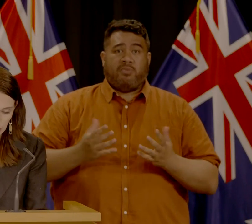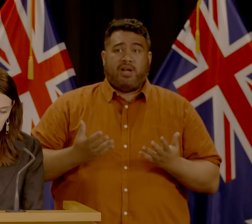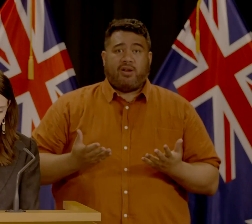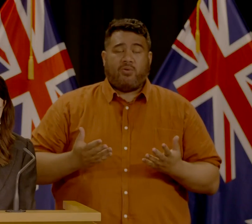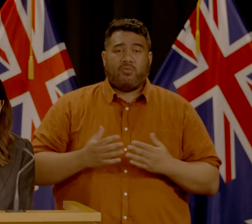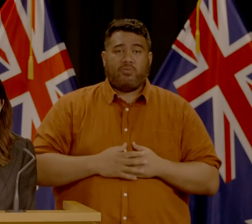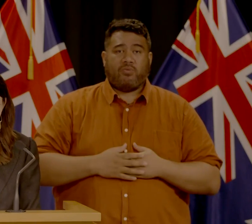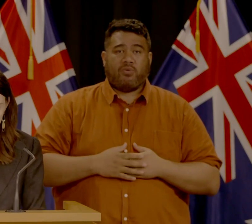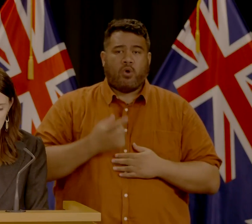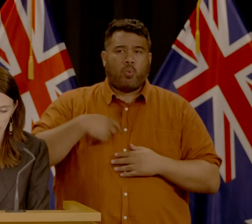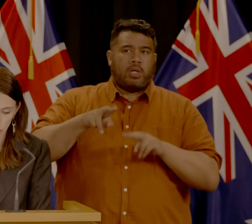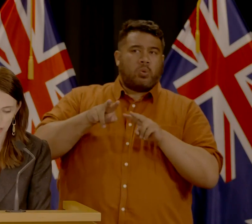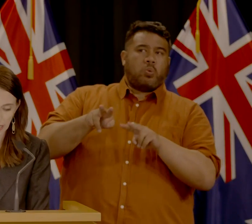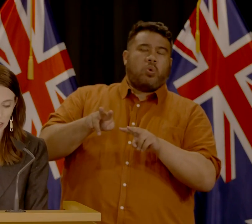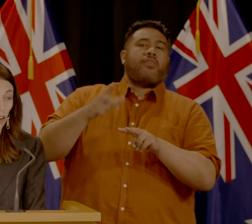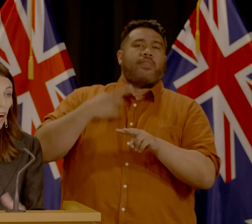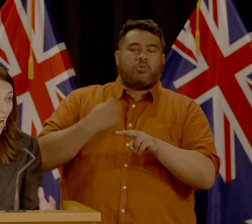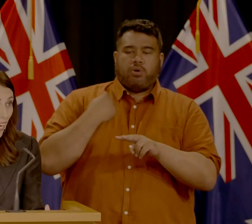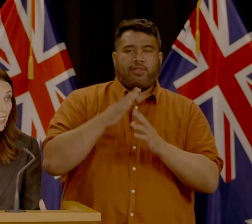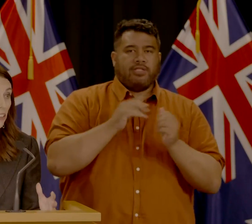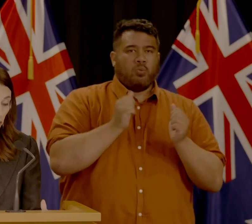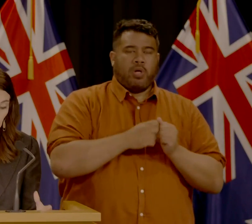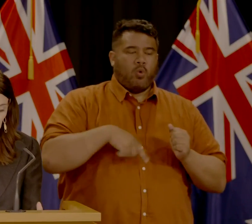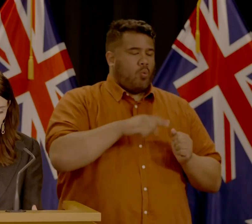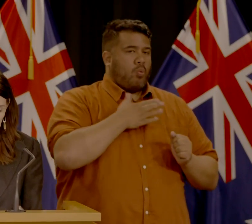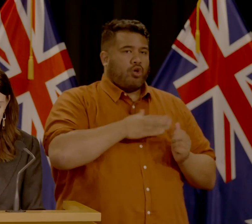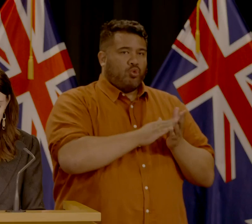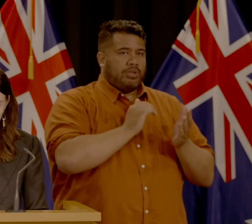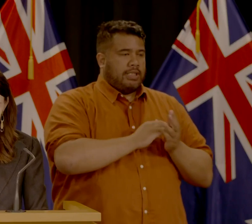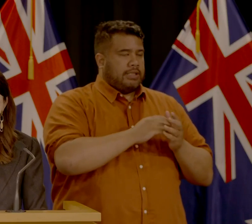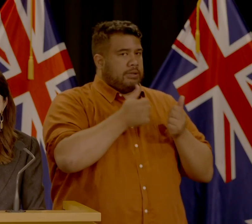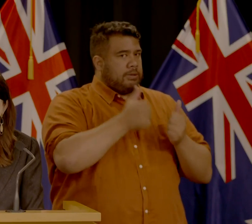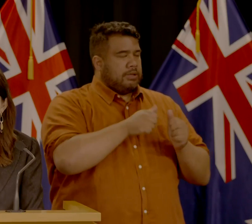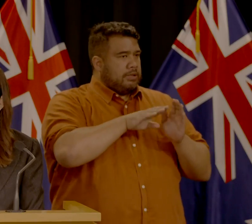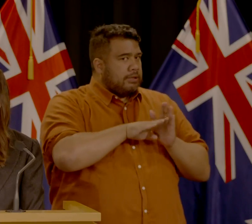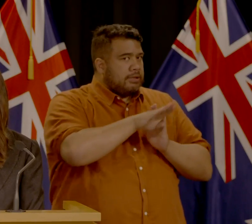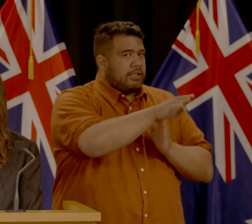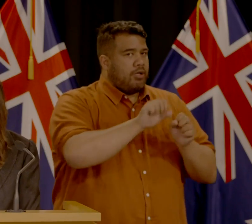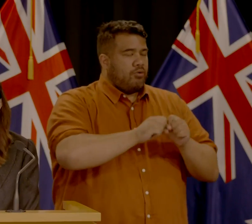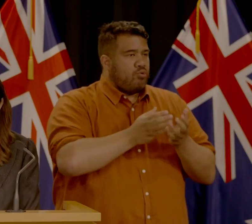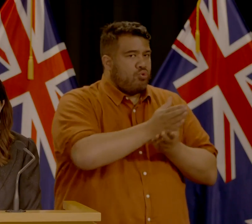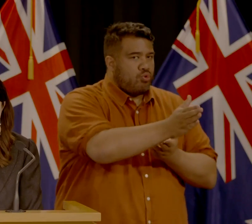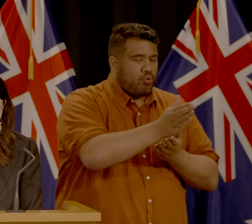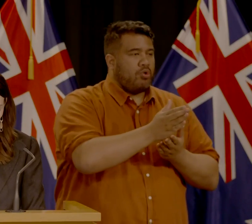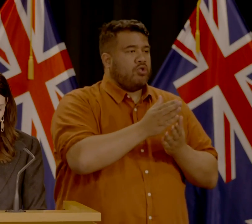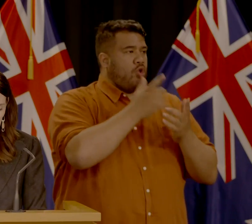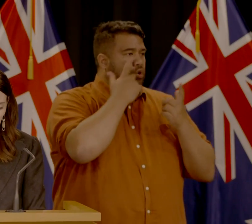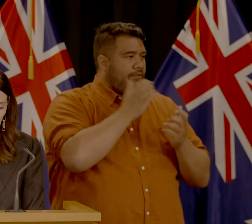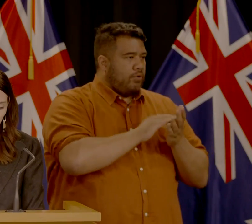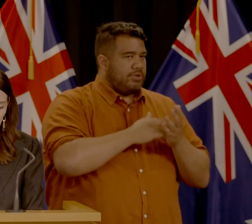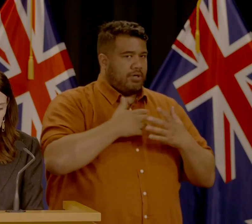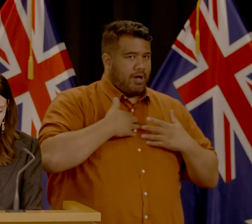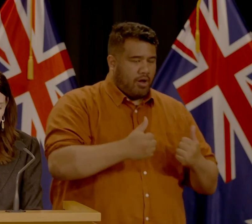this in mind that we took decisive action at the weekend to go hard and to go early, to prioritise New Zealanders' health